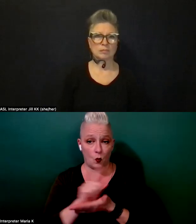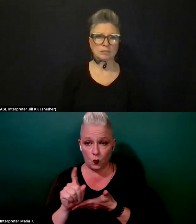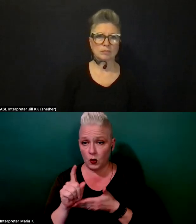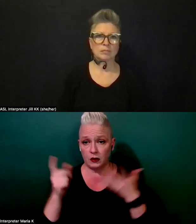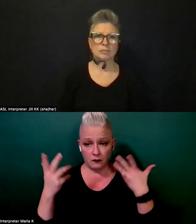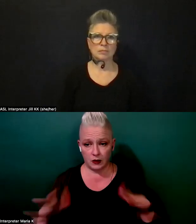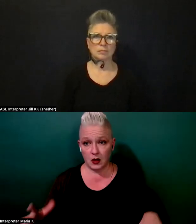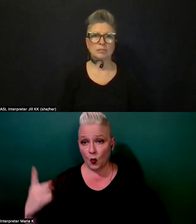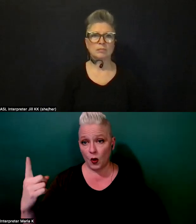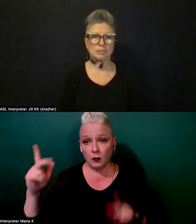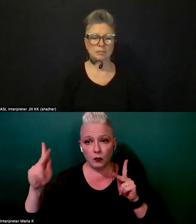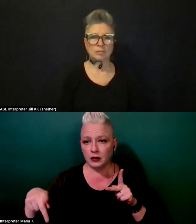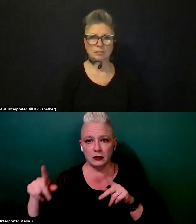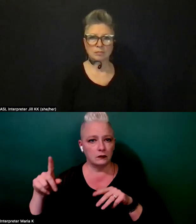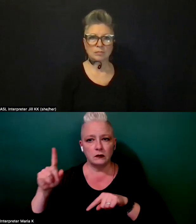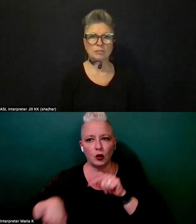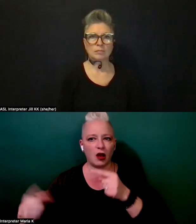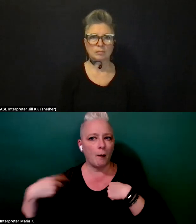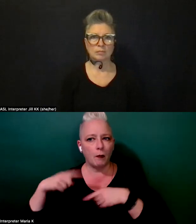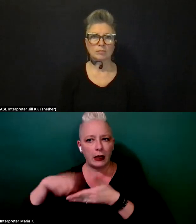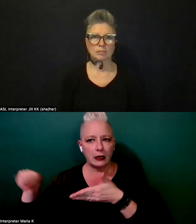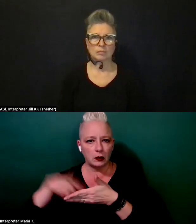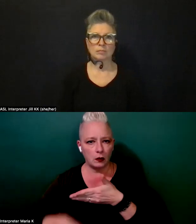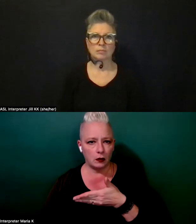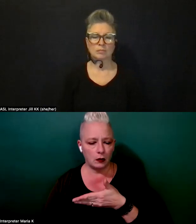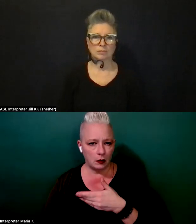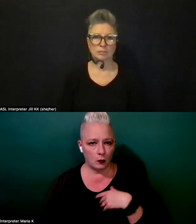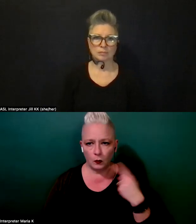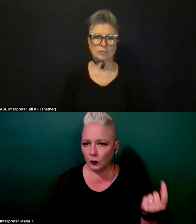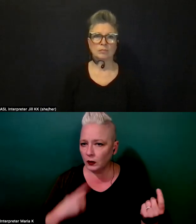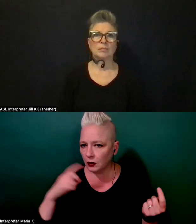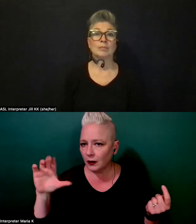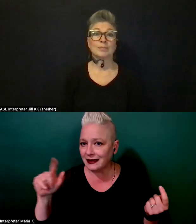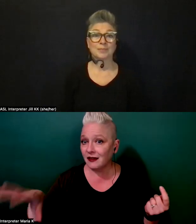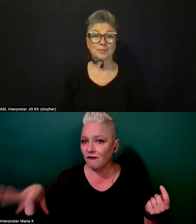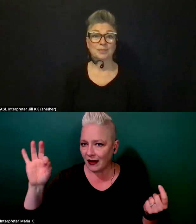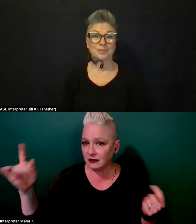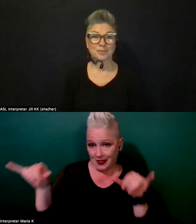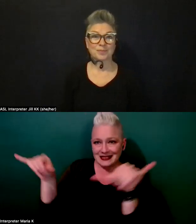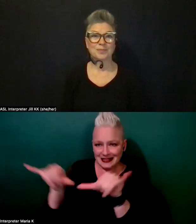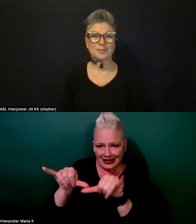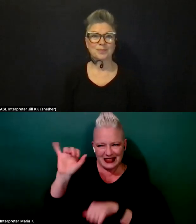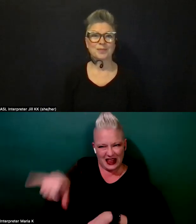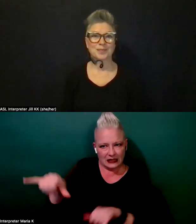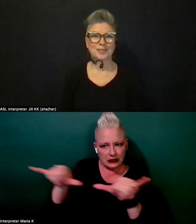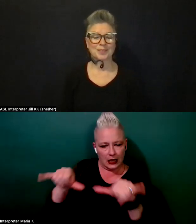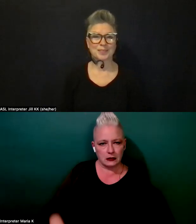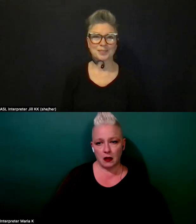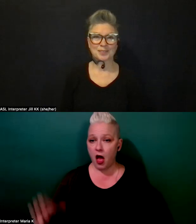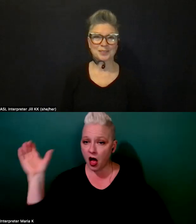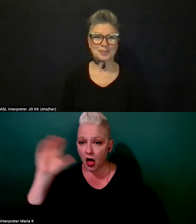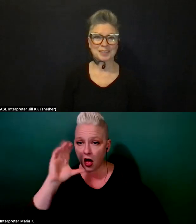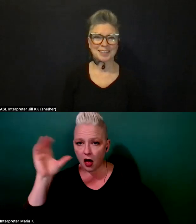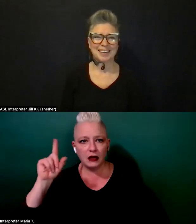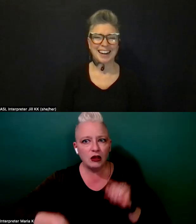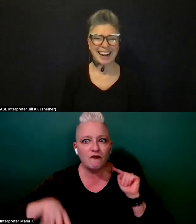and then some person canceled. So we had told casting just find somebody in this size. Well, they couldn't find anybody